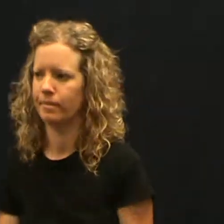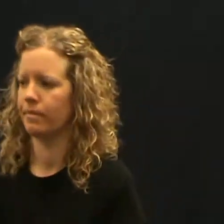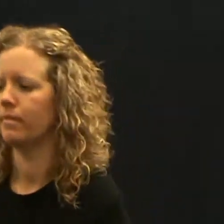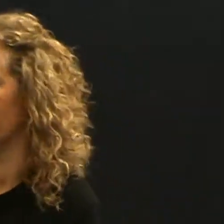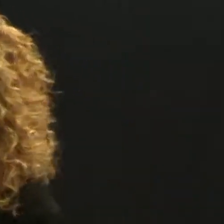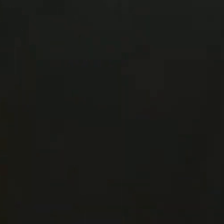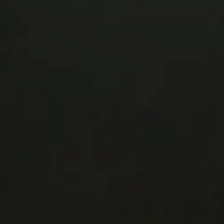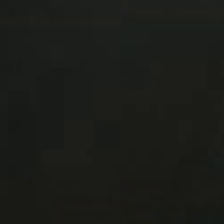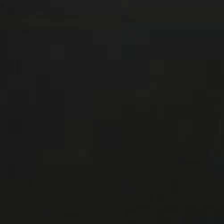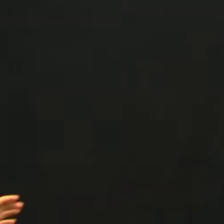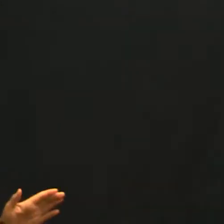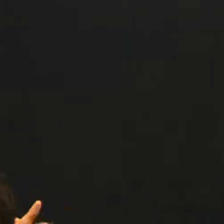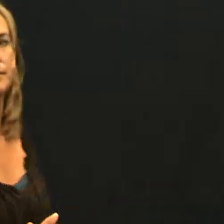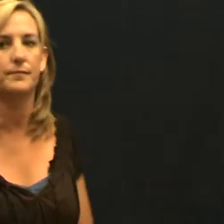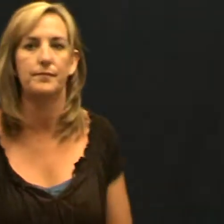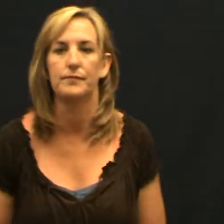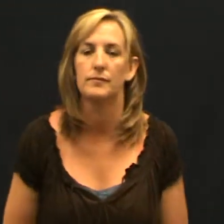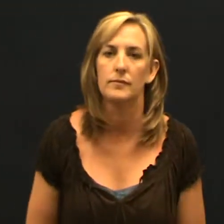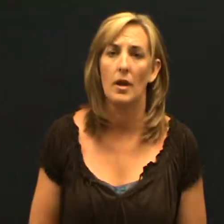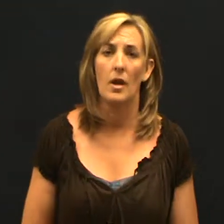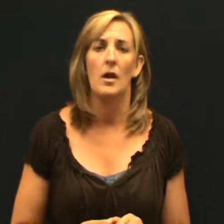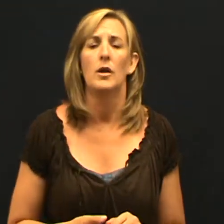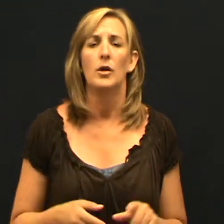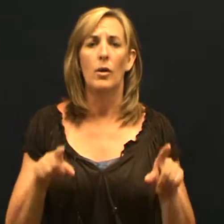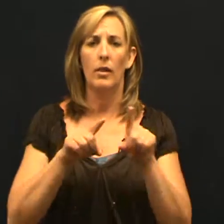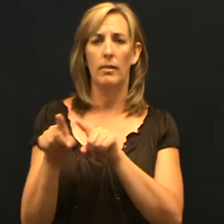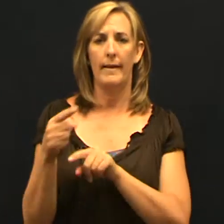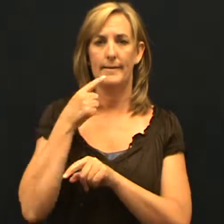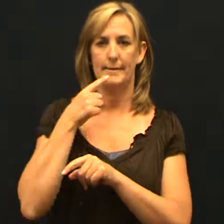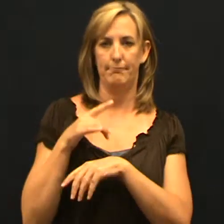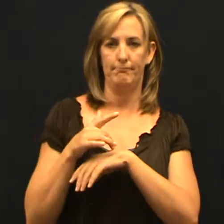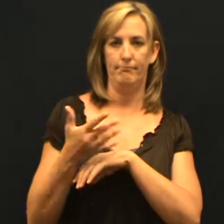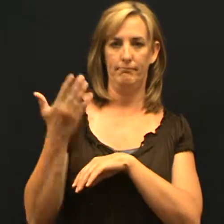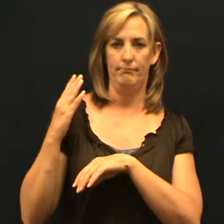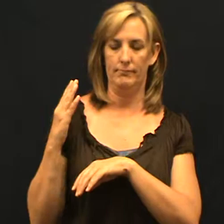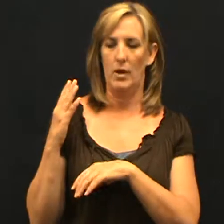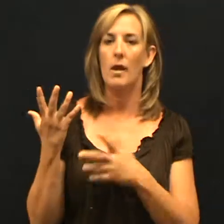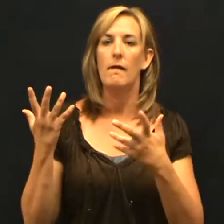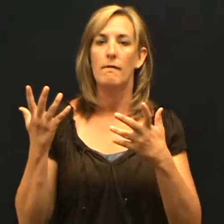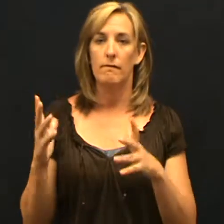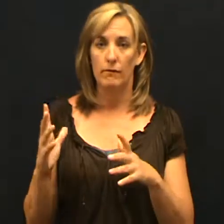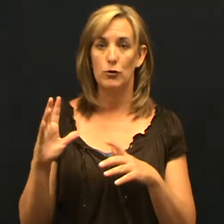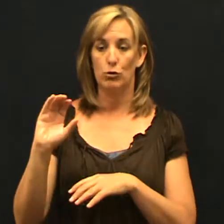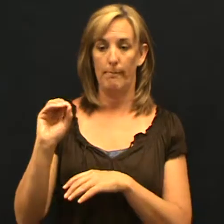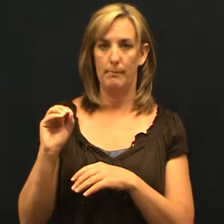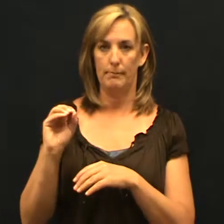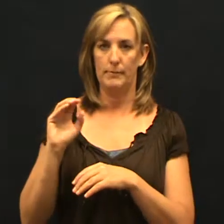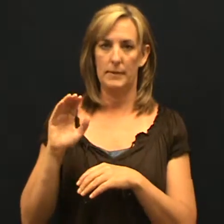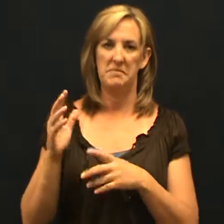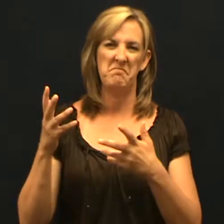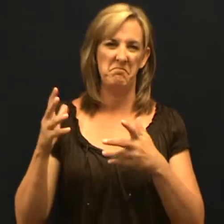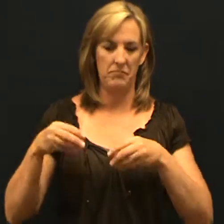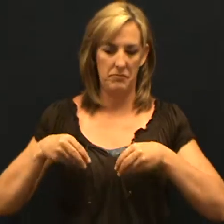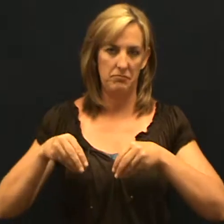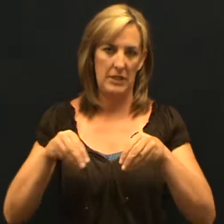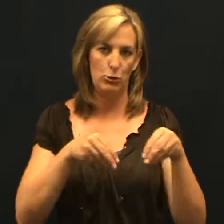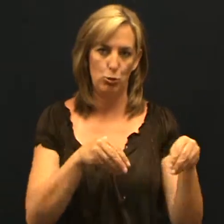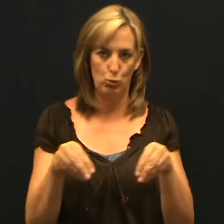So as I said earlier, sometimes the company will buy it once it's issued shares to people outside of the